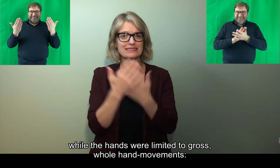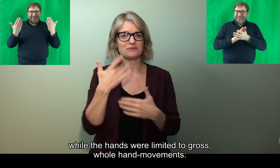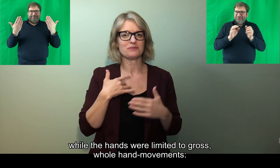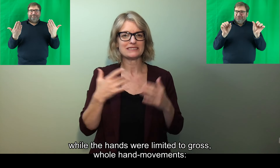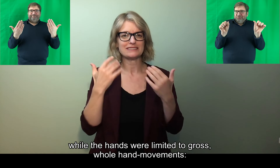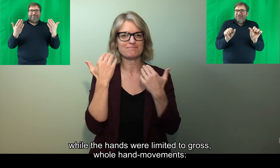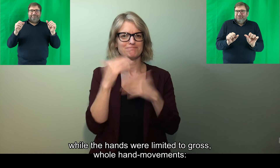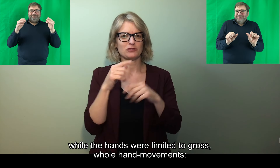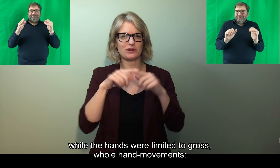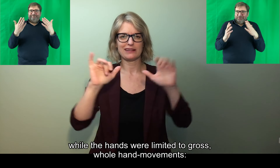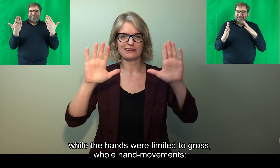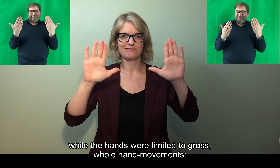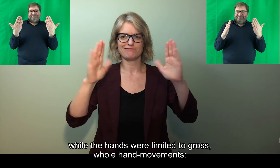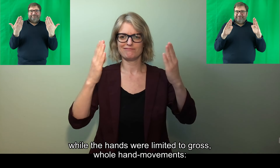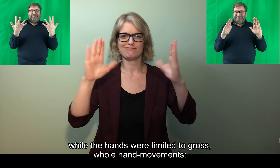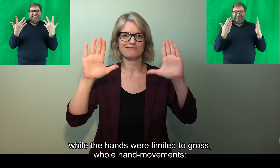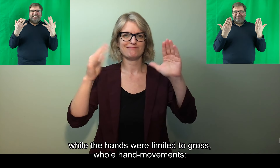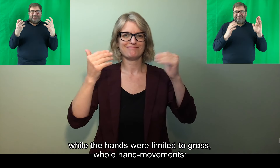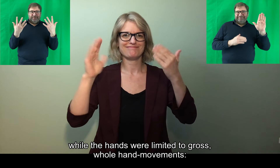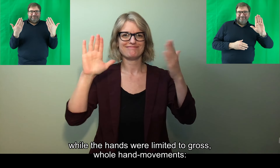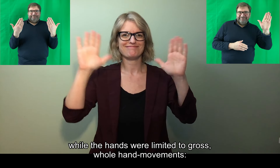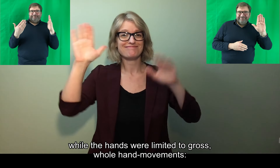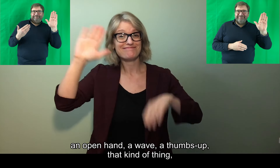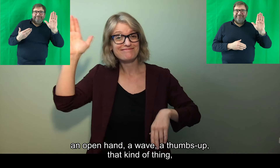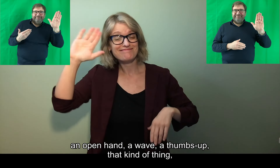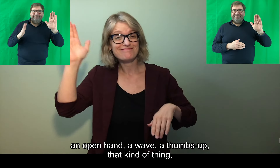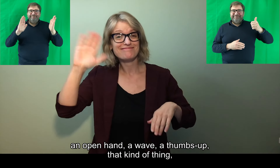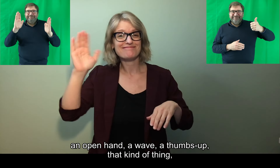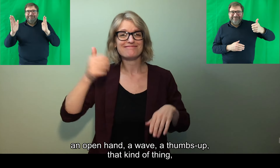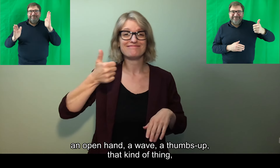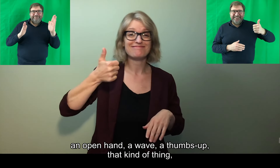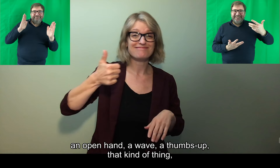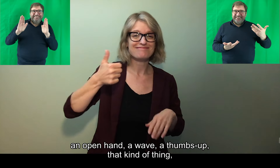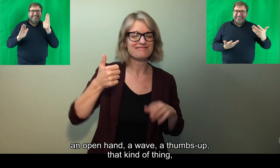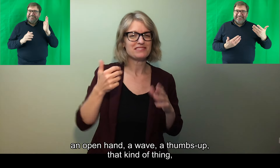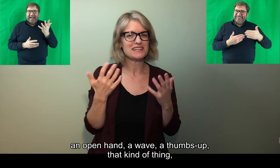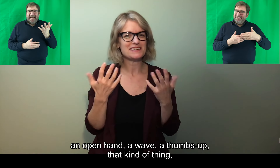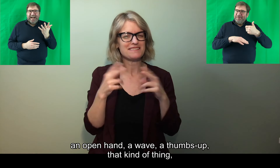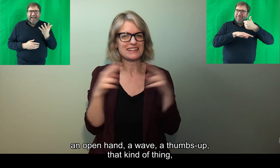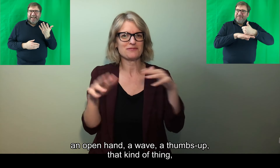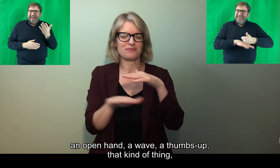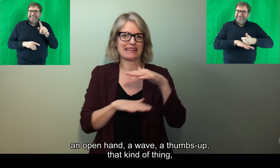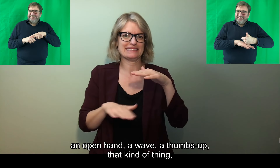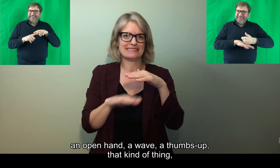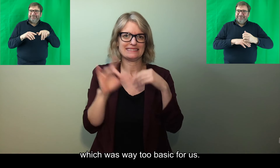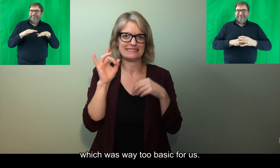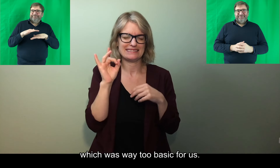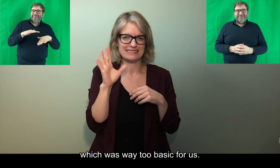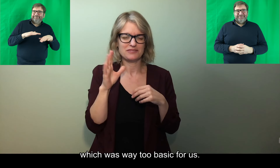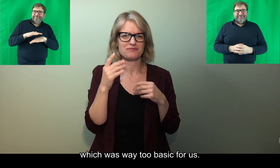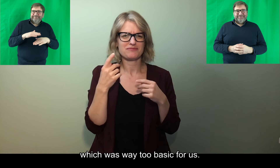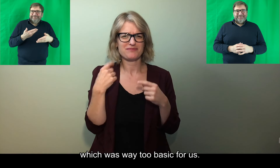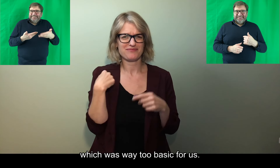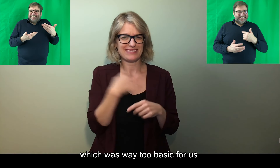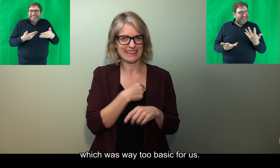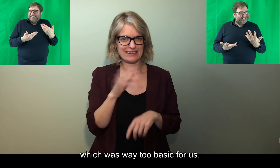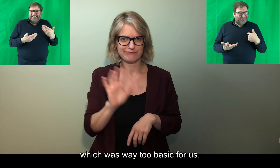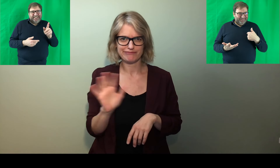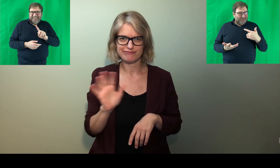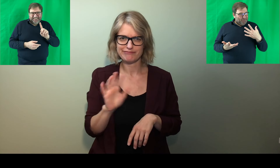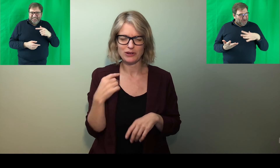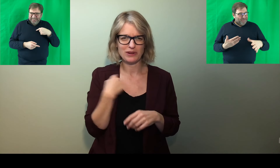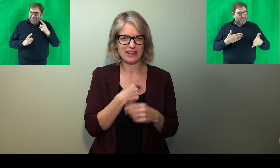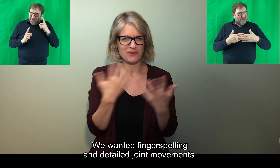were limited to gross whole hand movements. An open hand, a wave, a thumbs up, that kind of thing, which was way too basic for